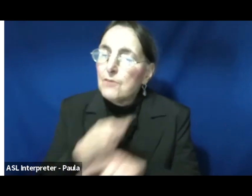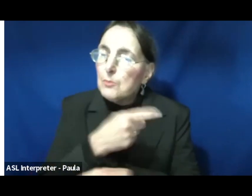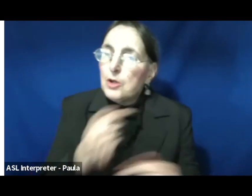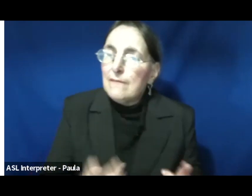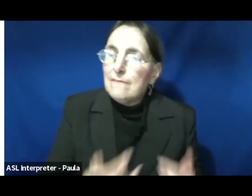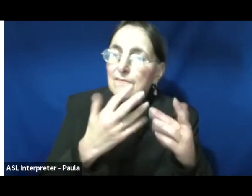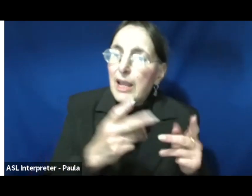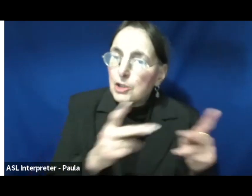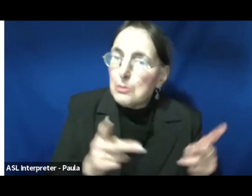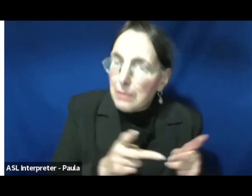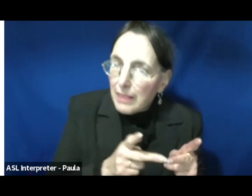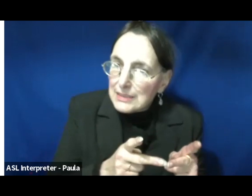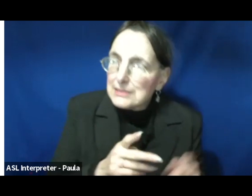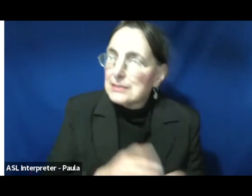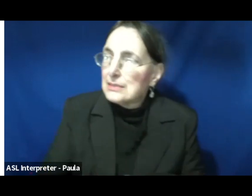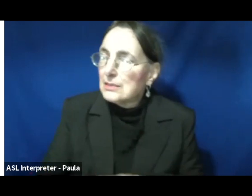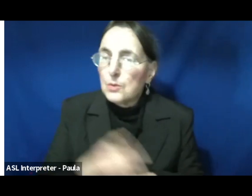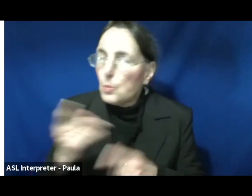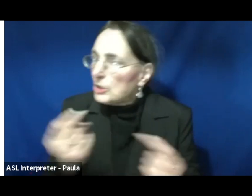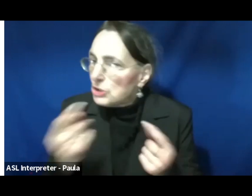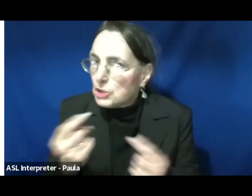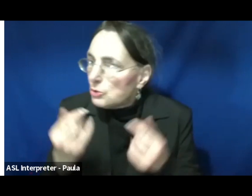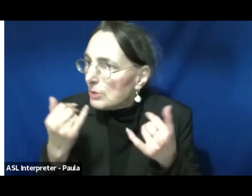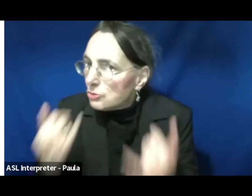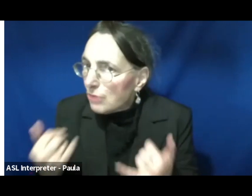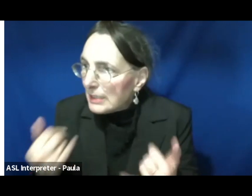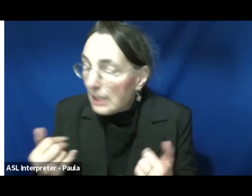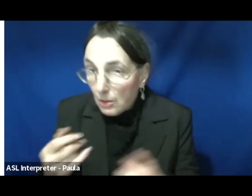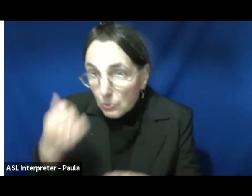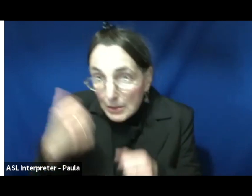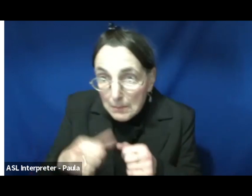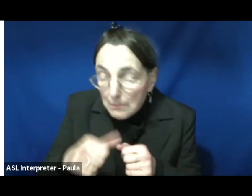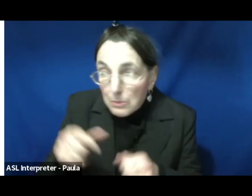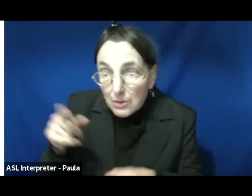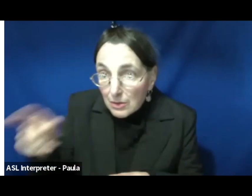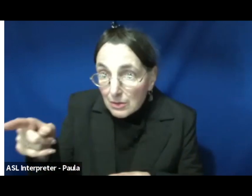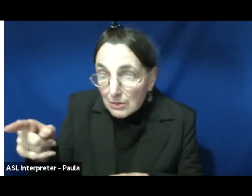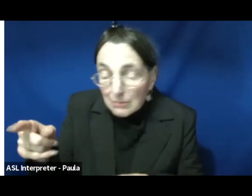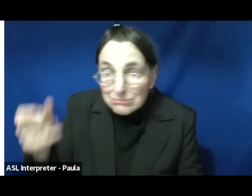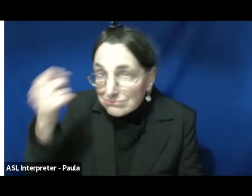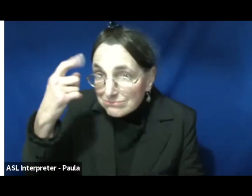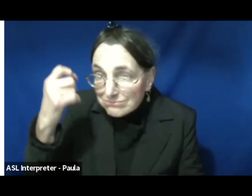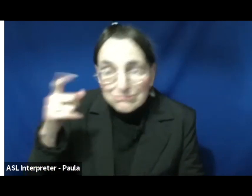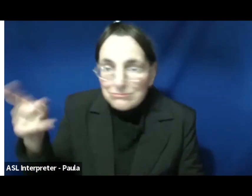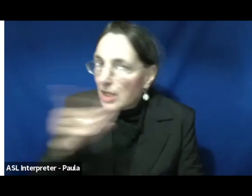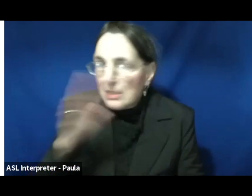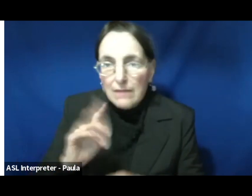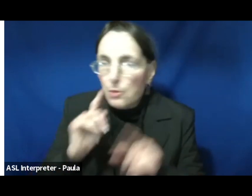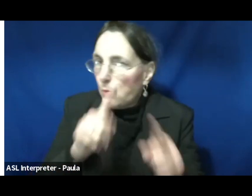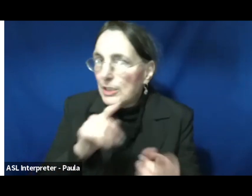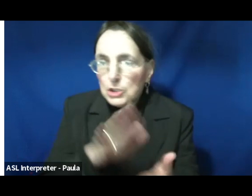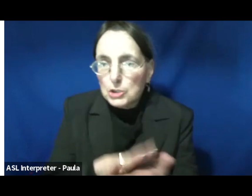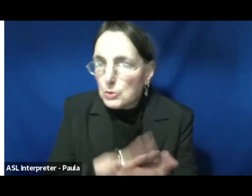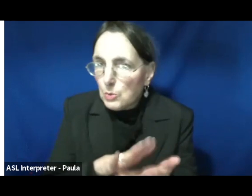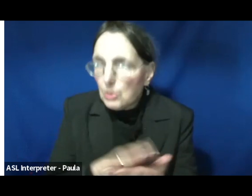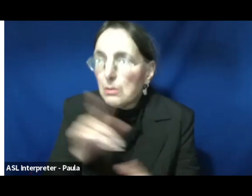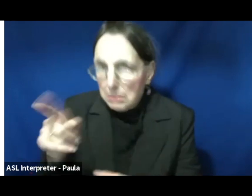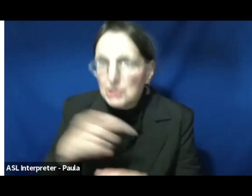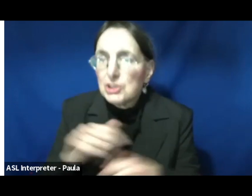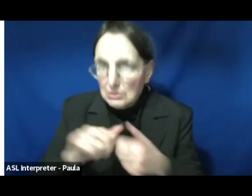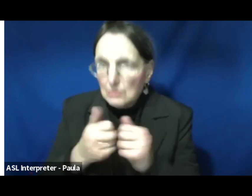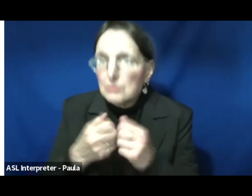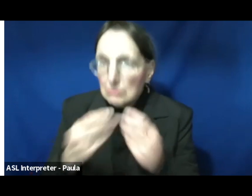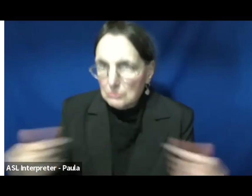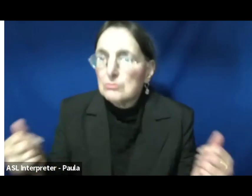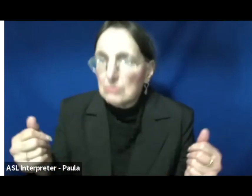kid. What is she doing right now? She never went to school, but she's trying to fix a problem. We know that from what I just told you in the previous slides,